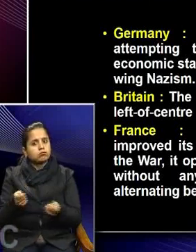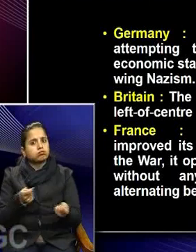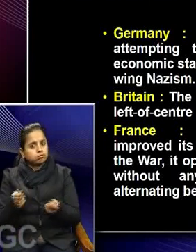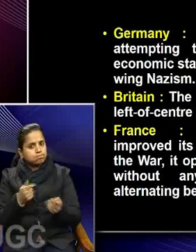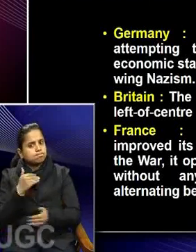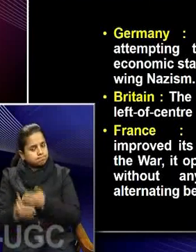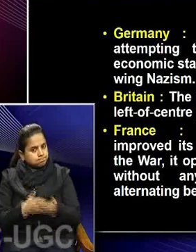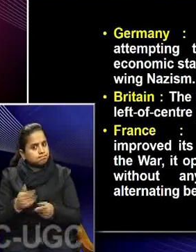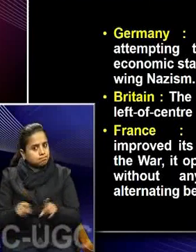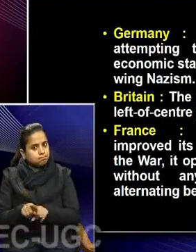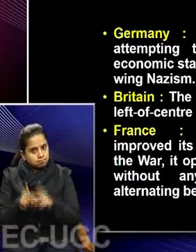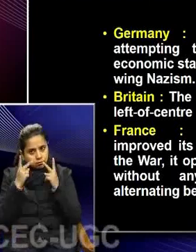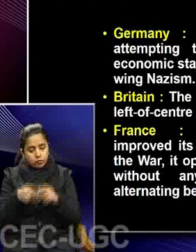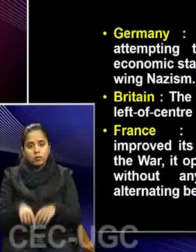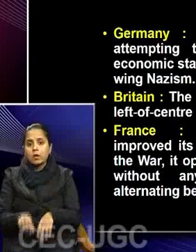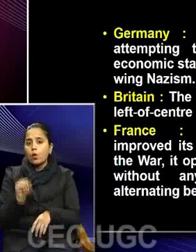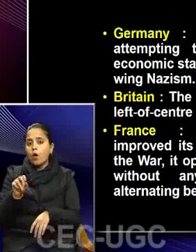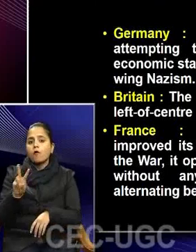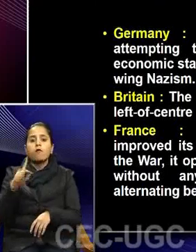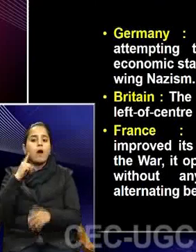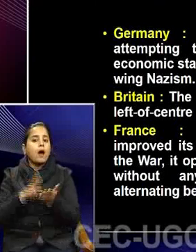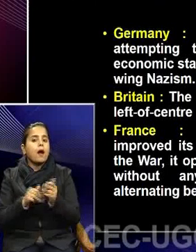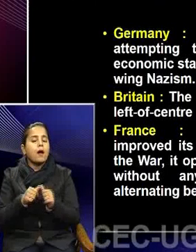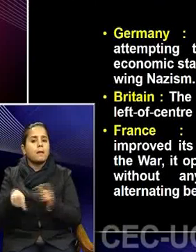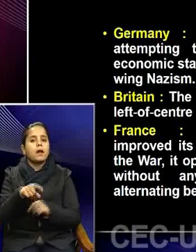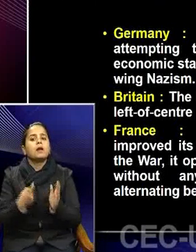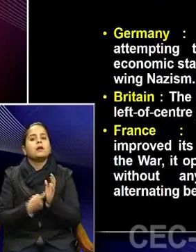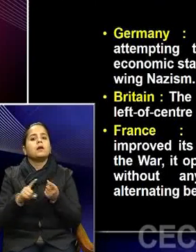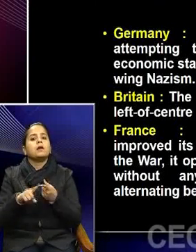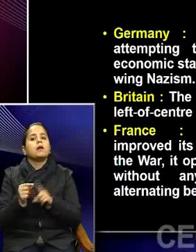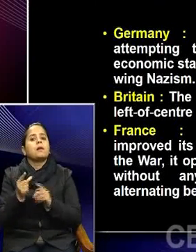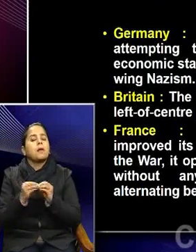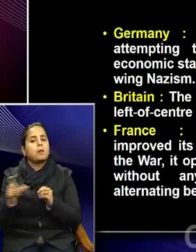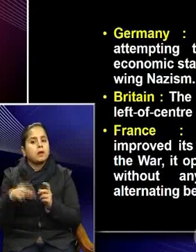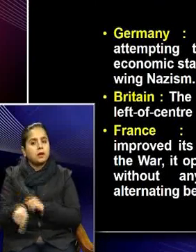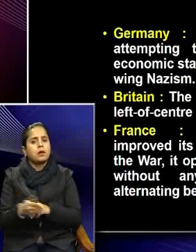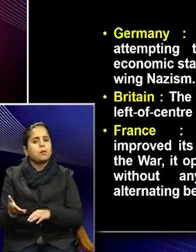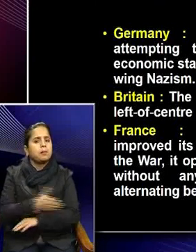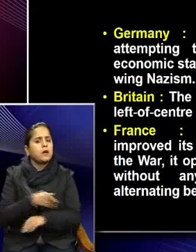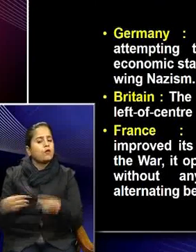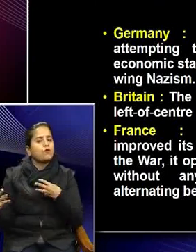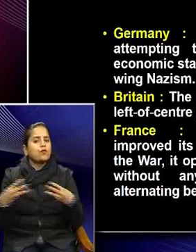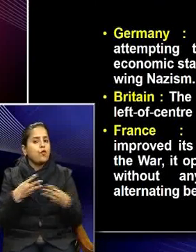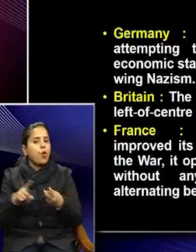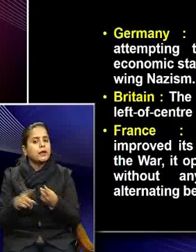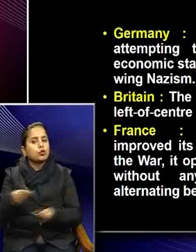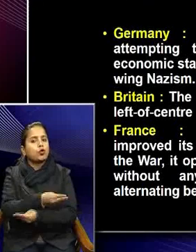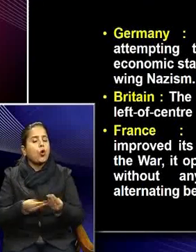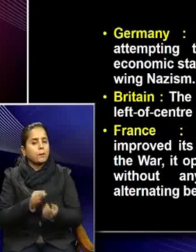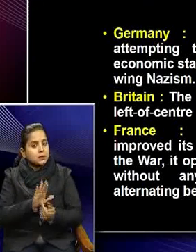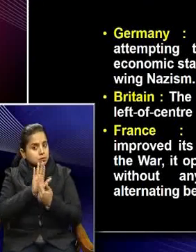this. So Weimar Republic is attempting to restore the pre-war economic status,